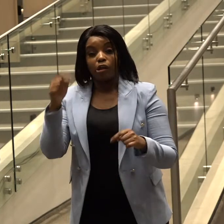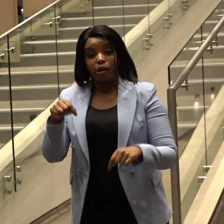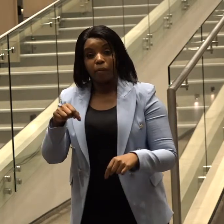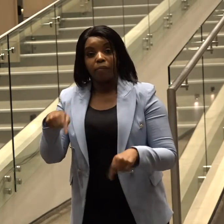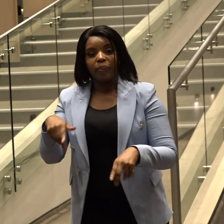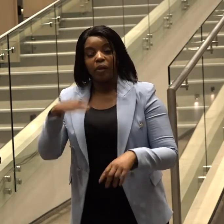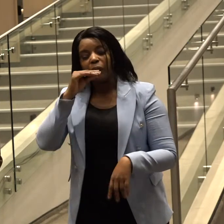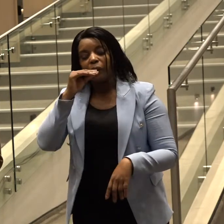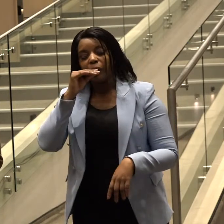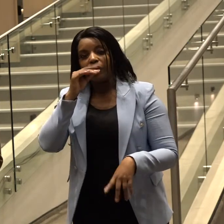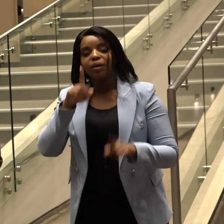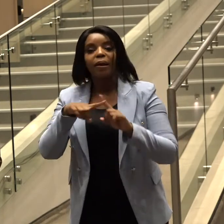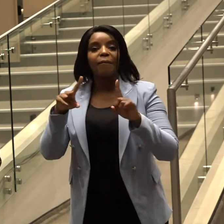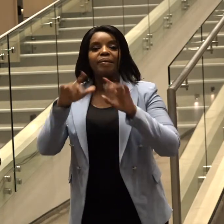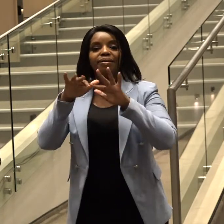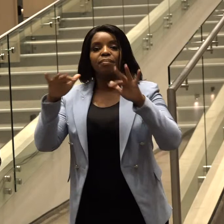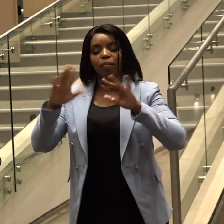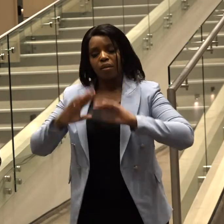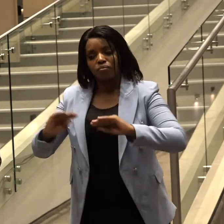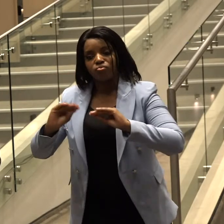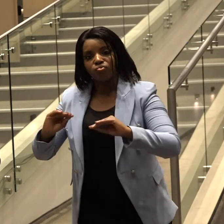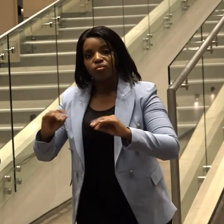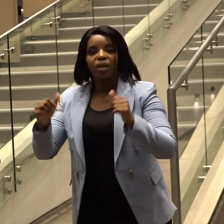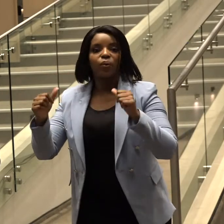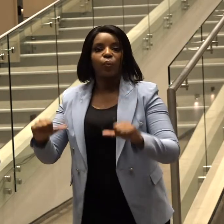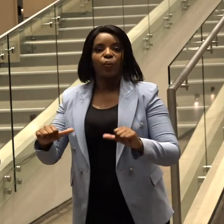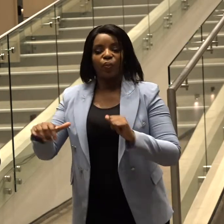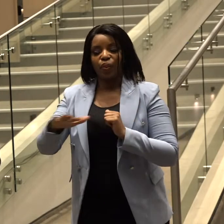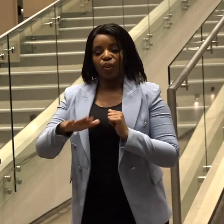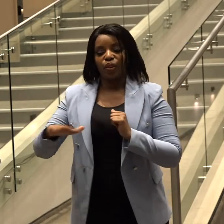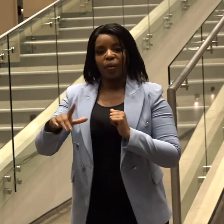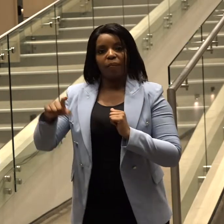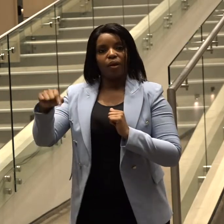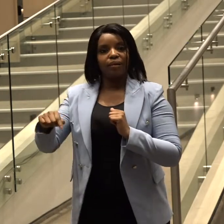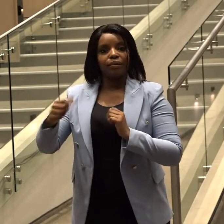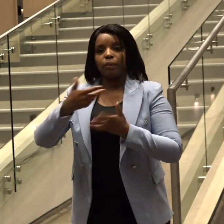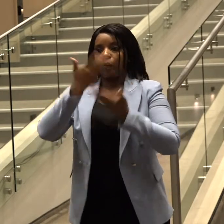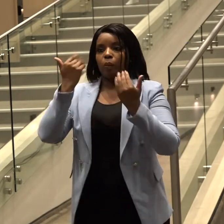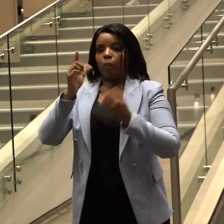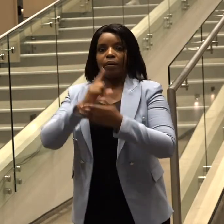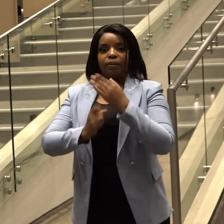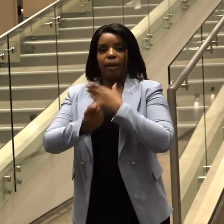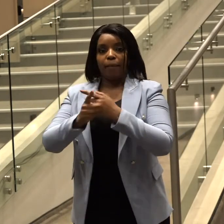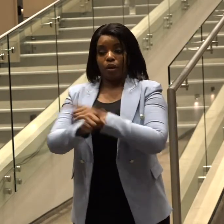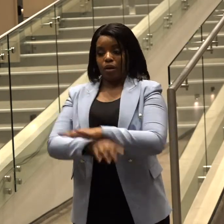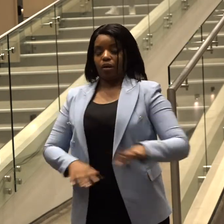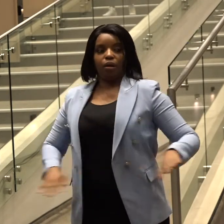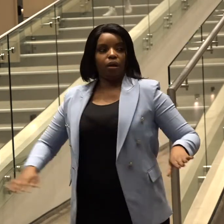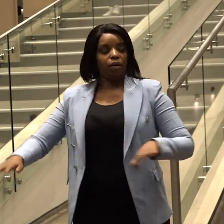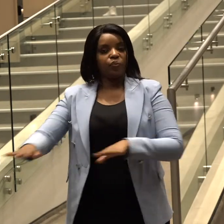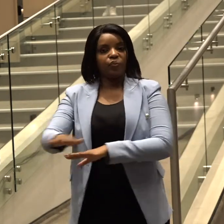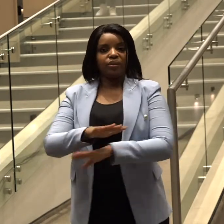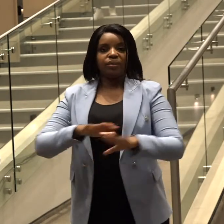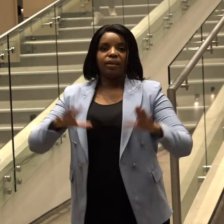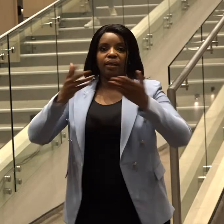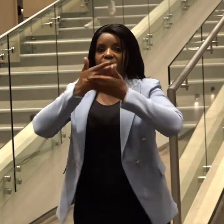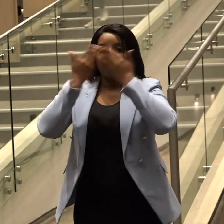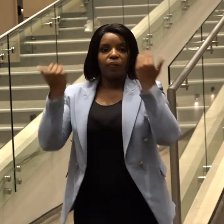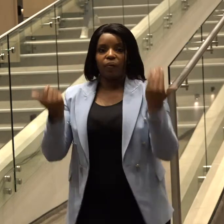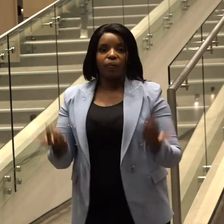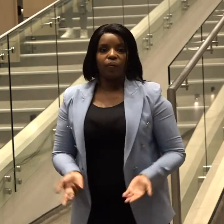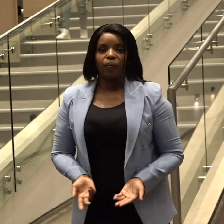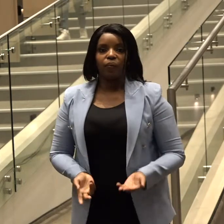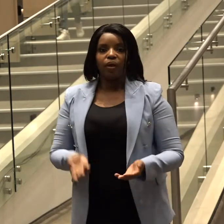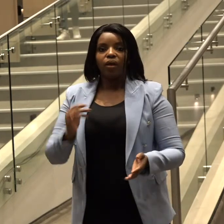being inducted into the place so they don't know what is happening around the place so they